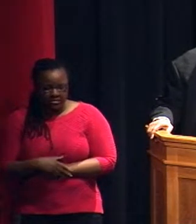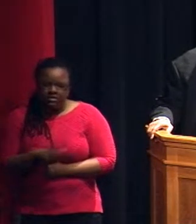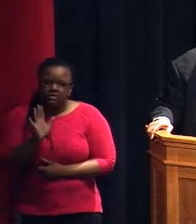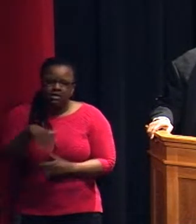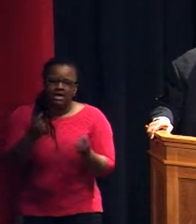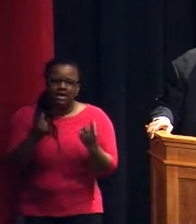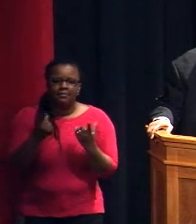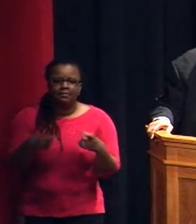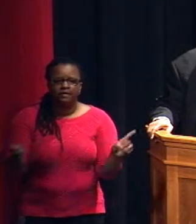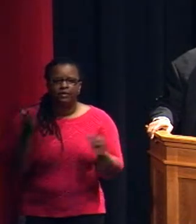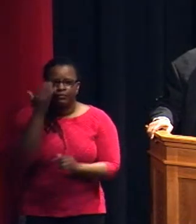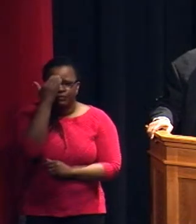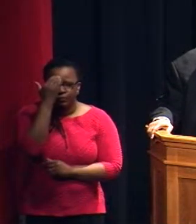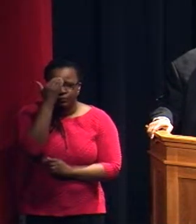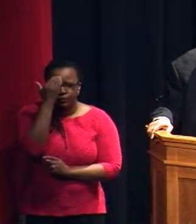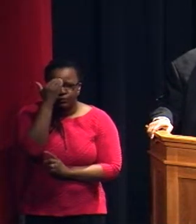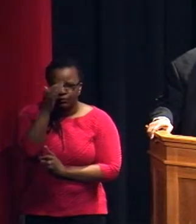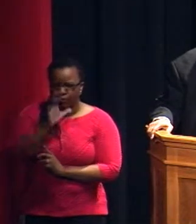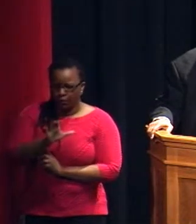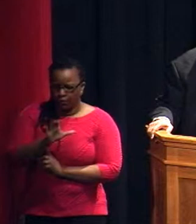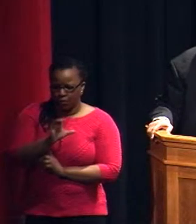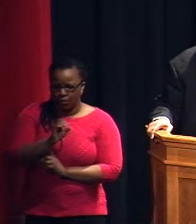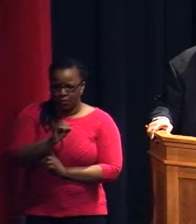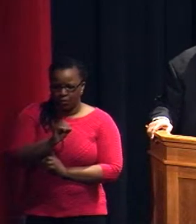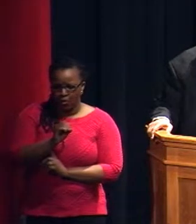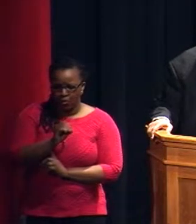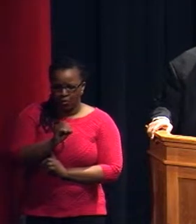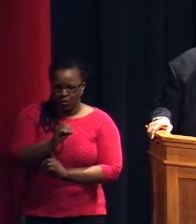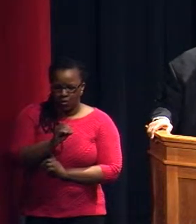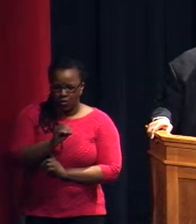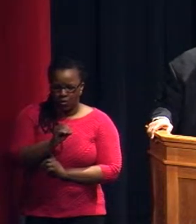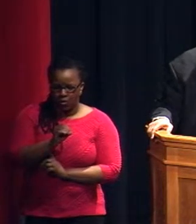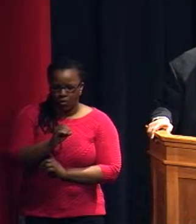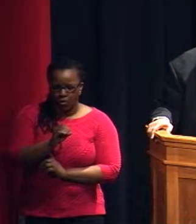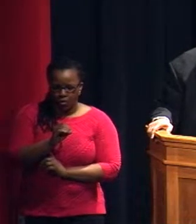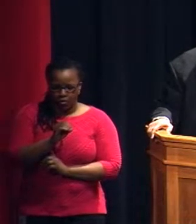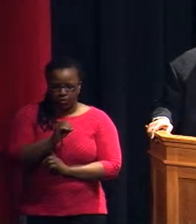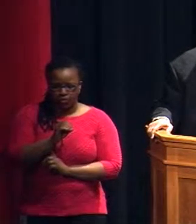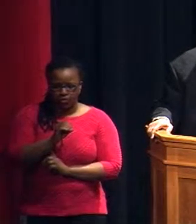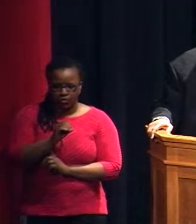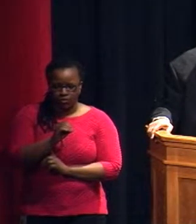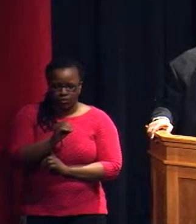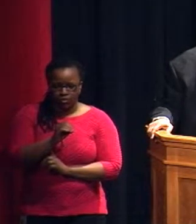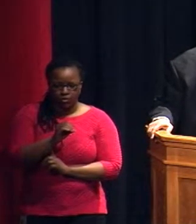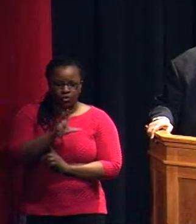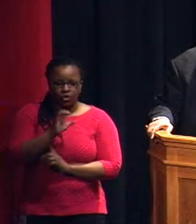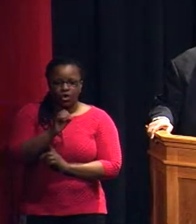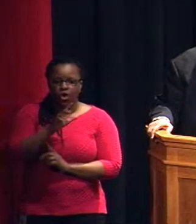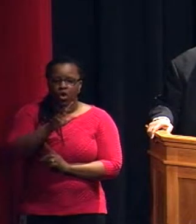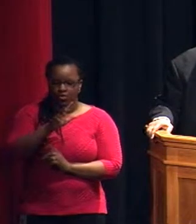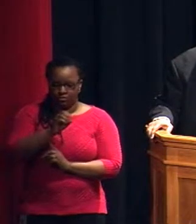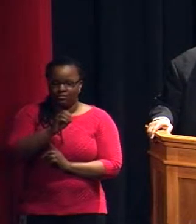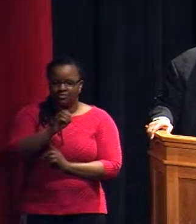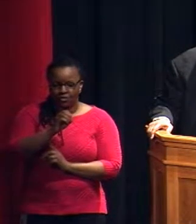Nobody? Nobody? How many of you know who Rosa Parks is?